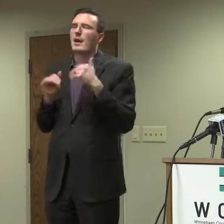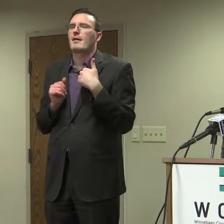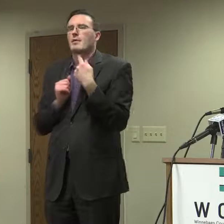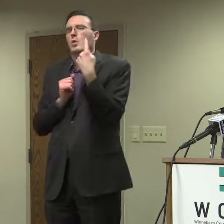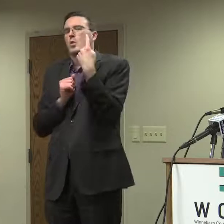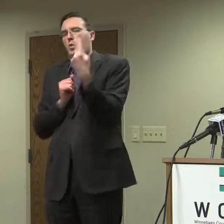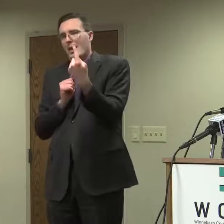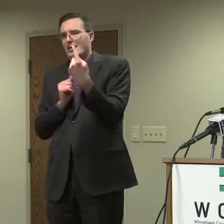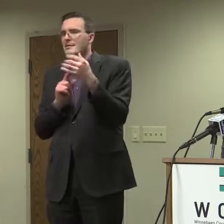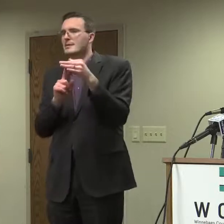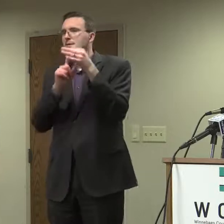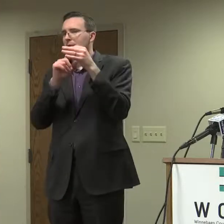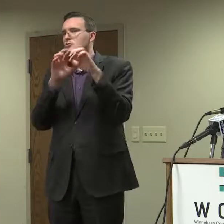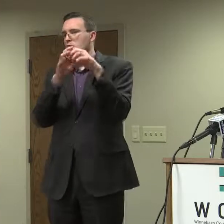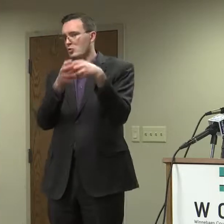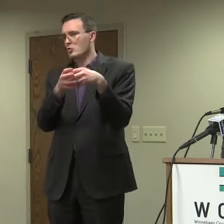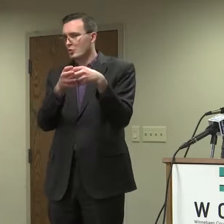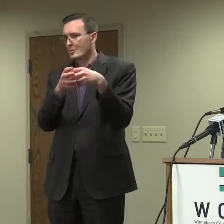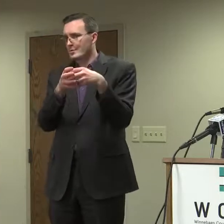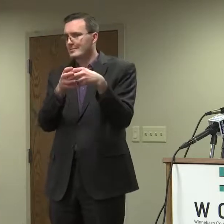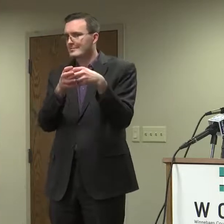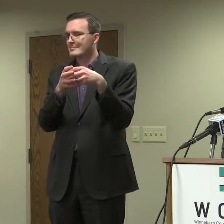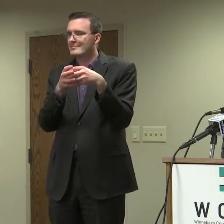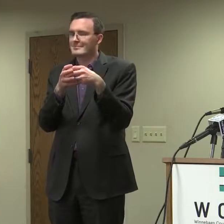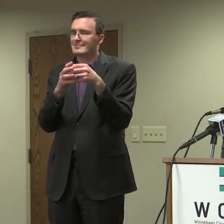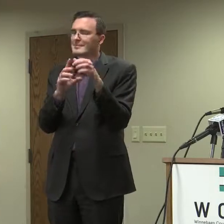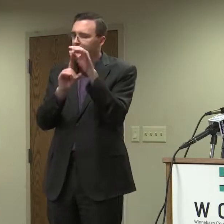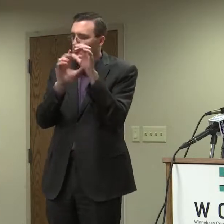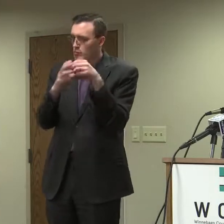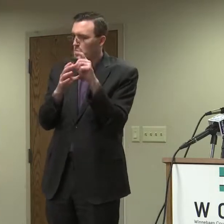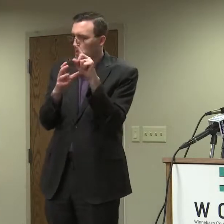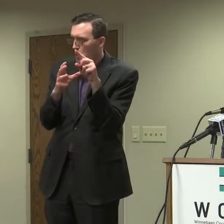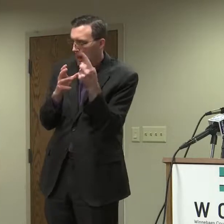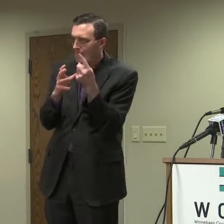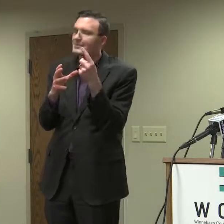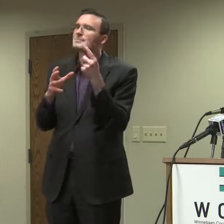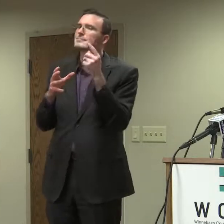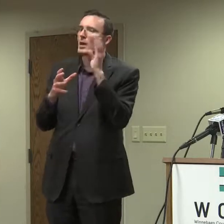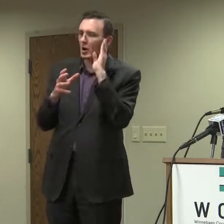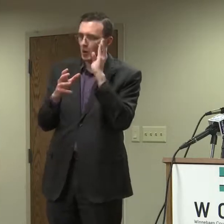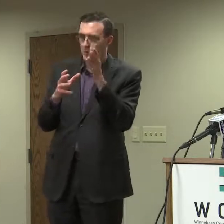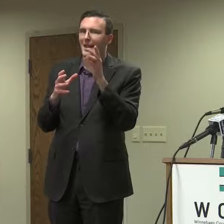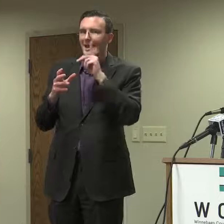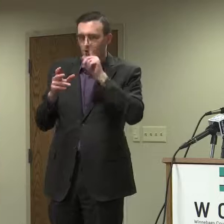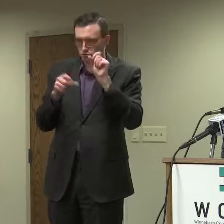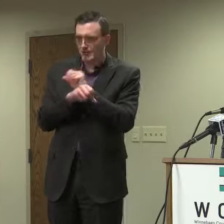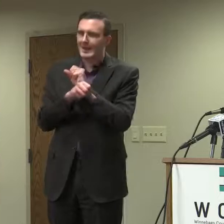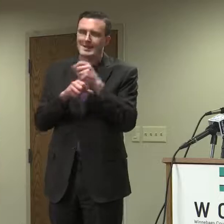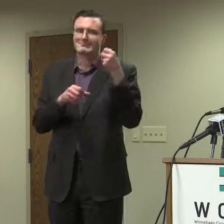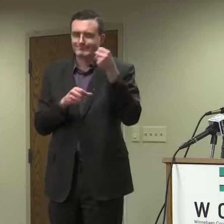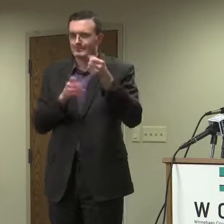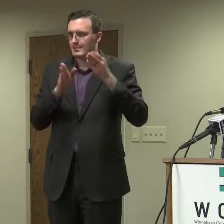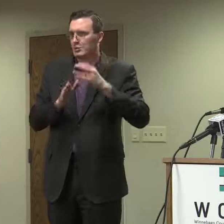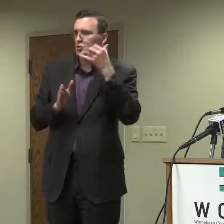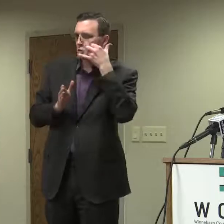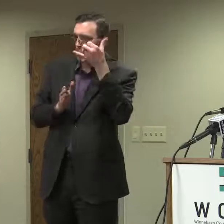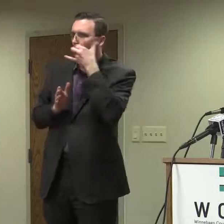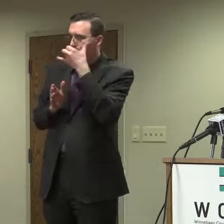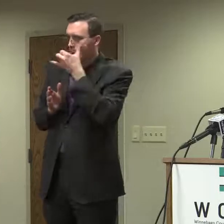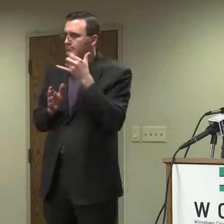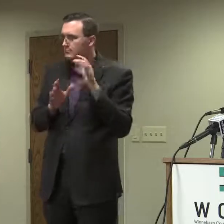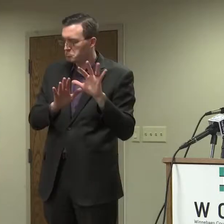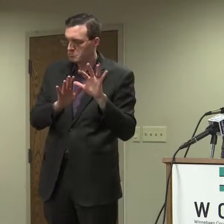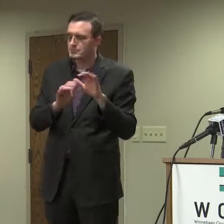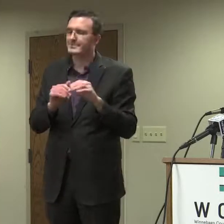a special email account set for them that we manually do. Is that, again, should we wait? Well, right now, I've told you that we are